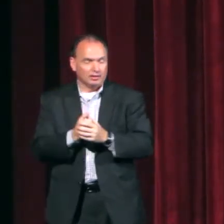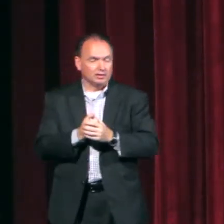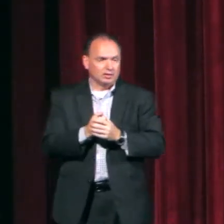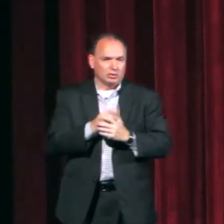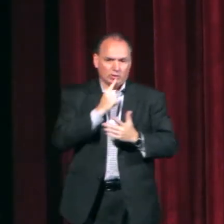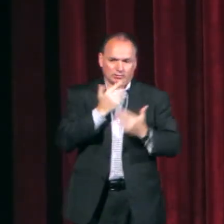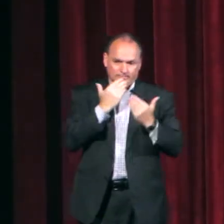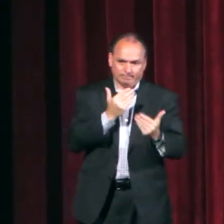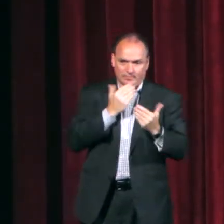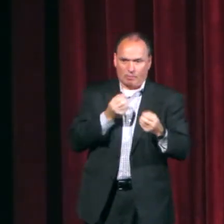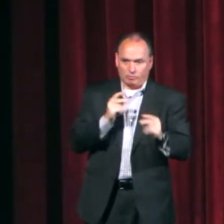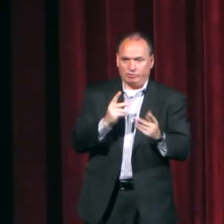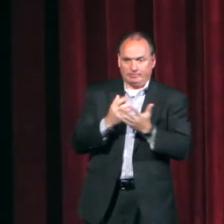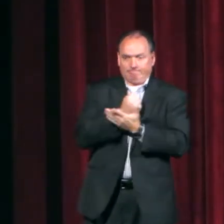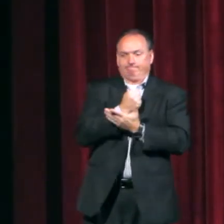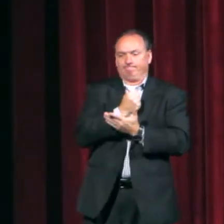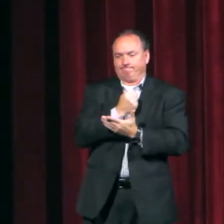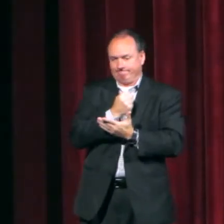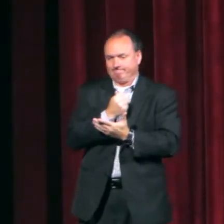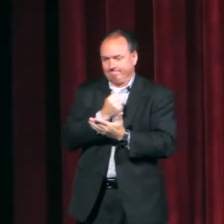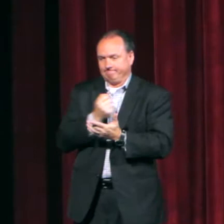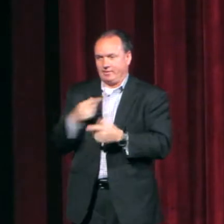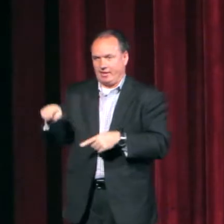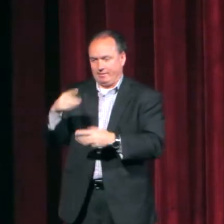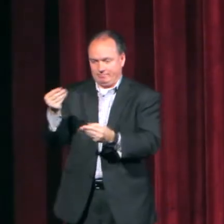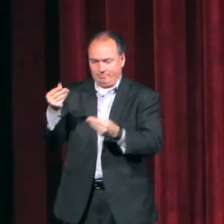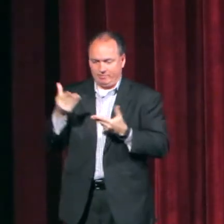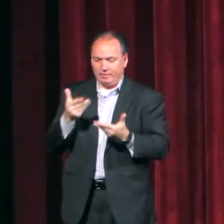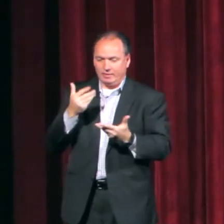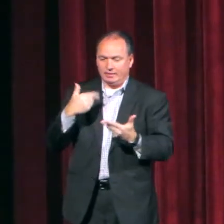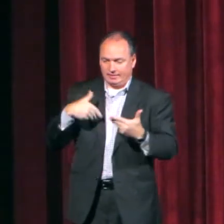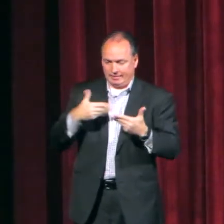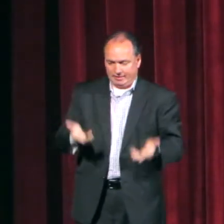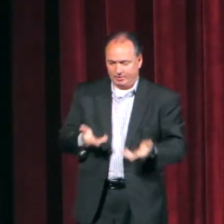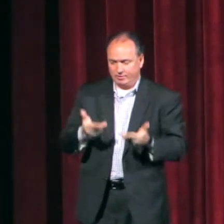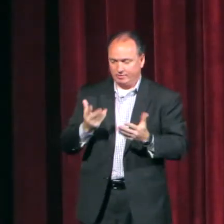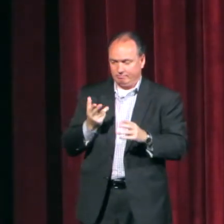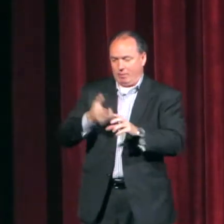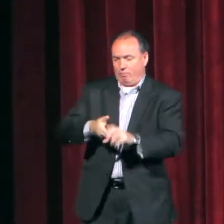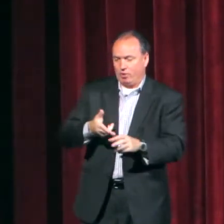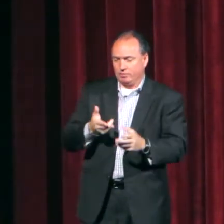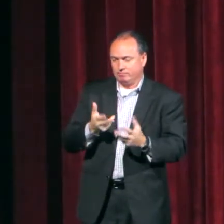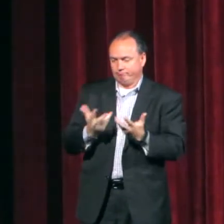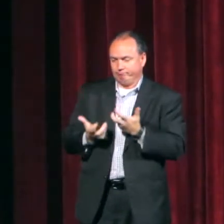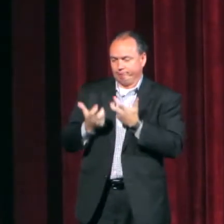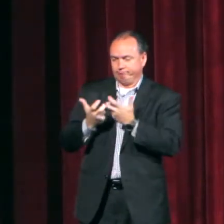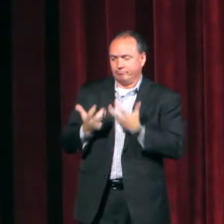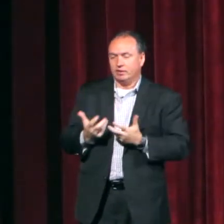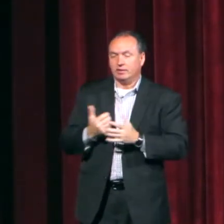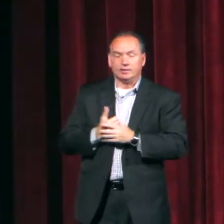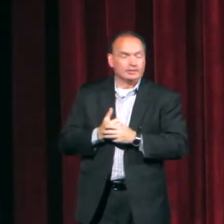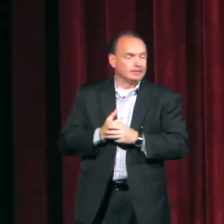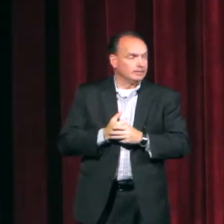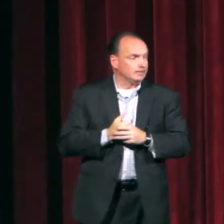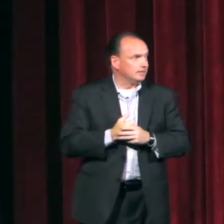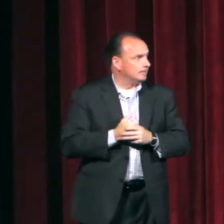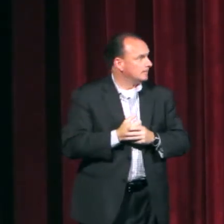Very grateful for the opportunity that they've made for me here, being a part.